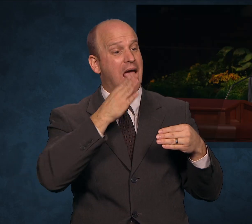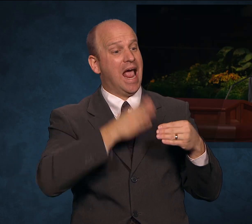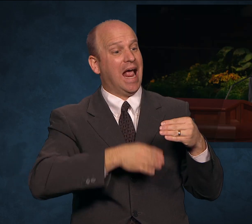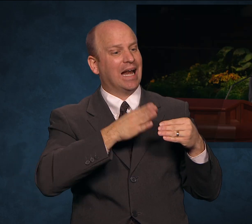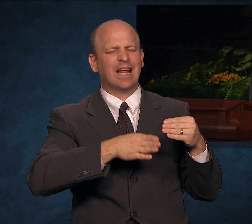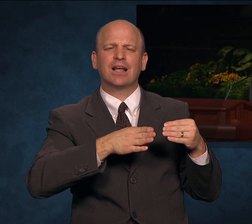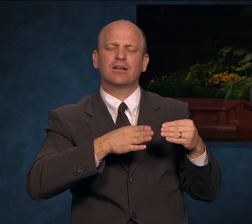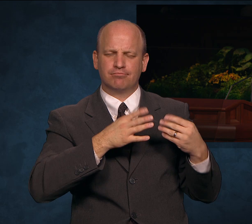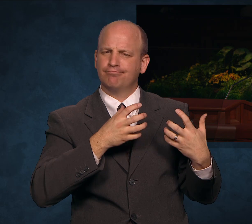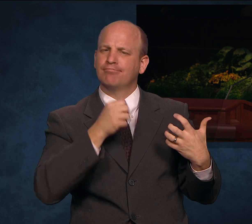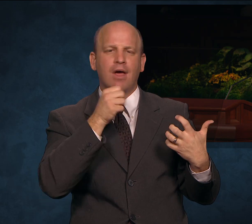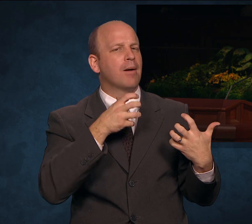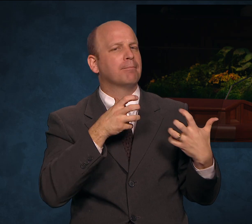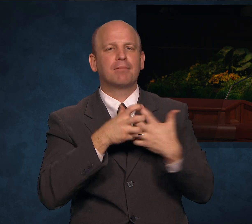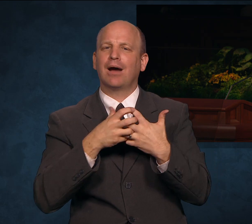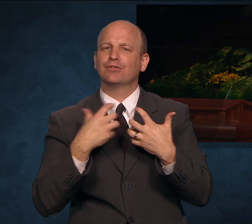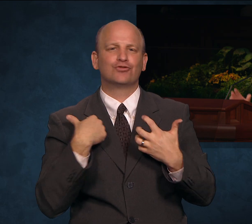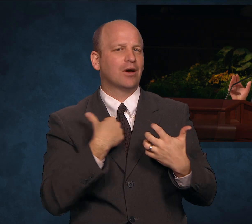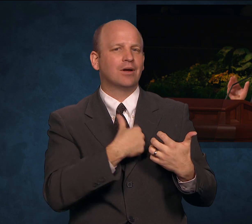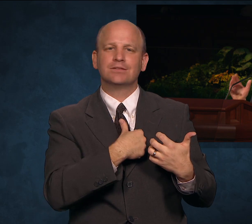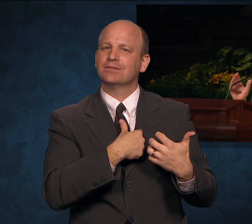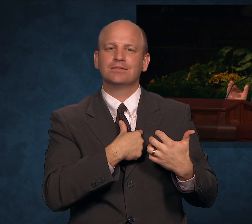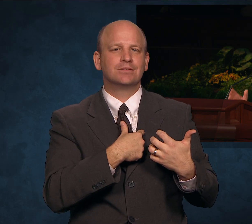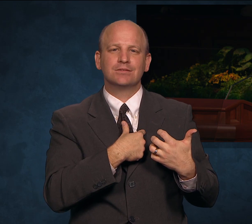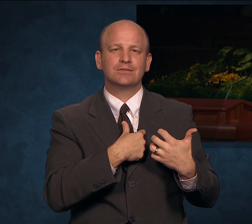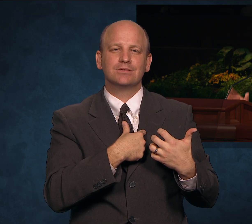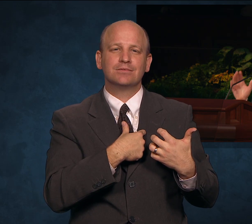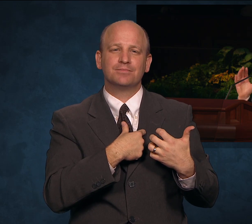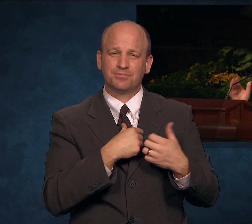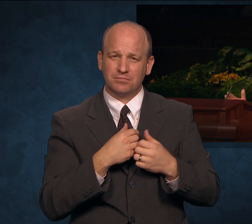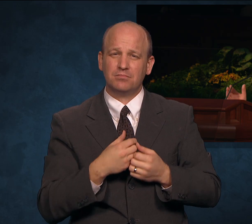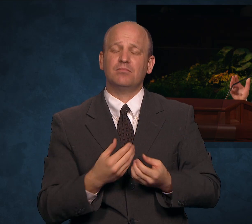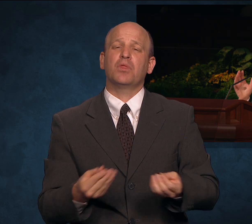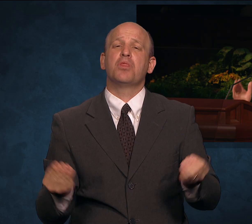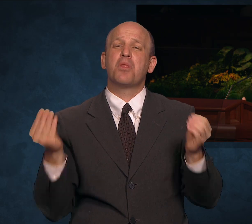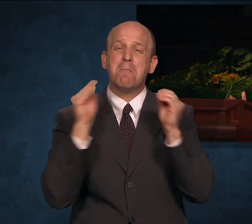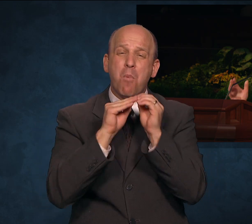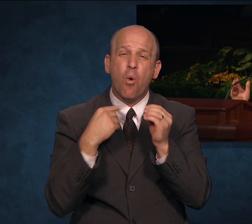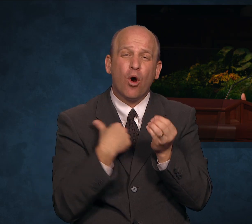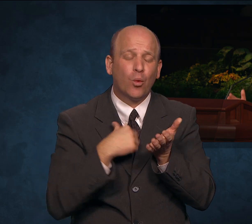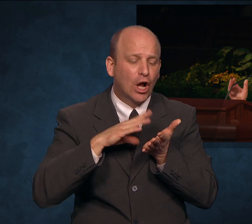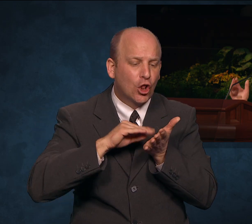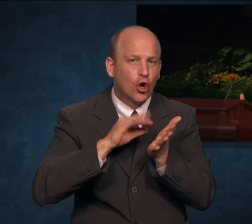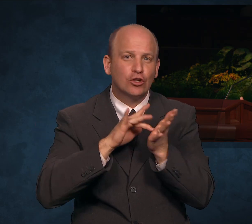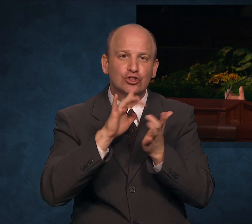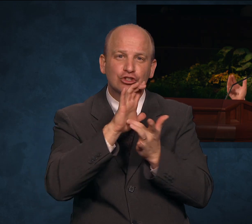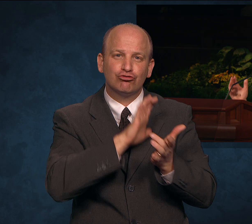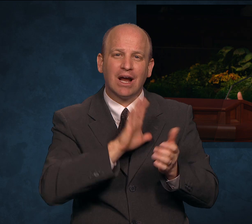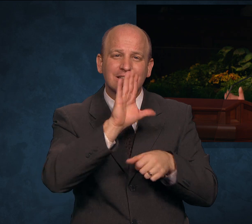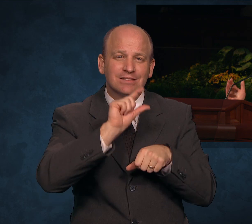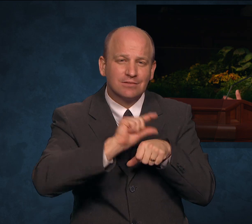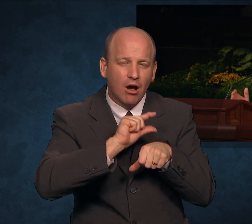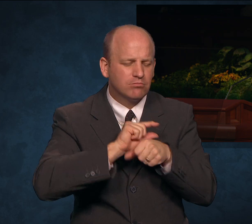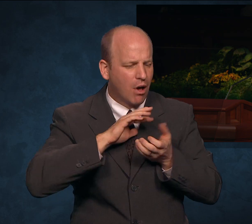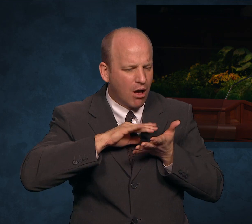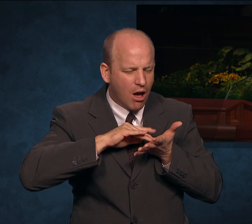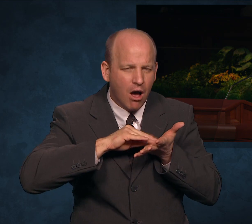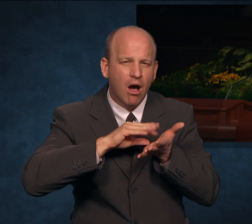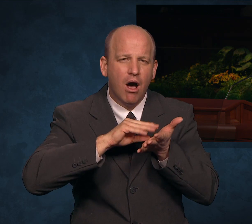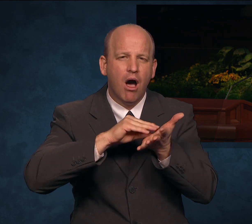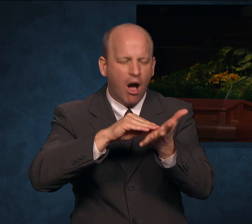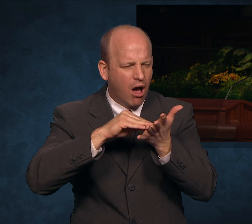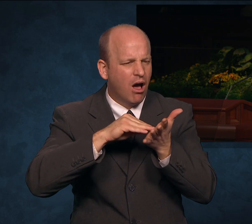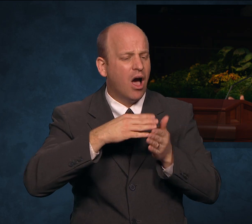destiny the more we learn about the Gospel of Jesus Christ the more we realize that any endings here in mortality are not endings